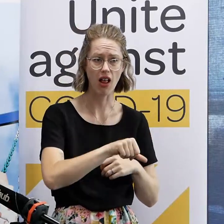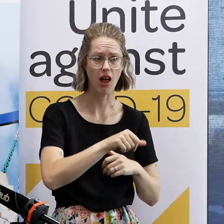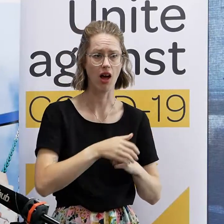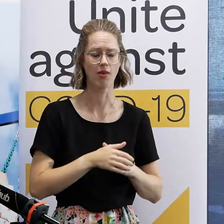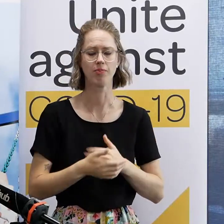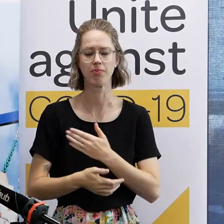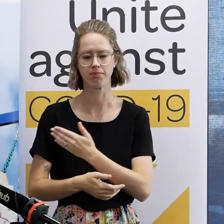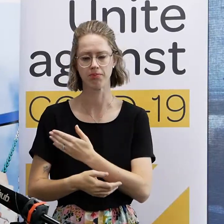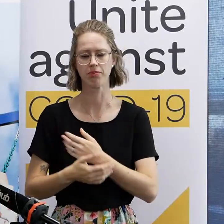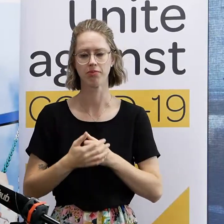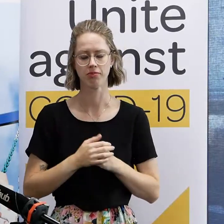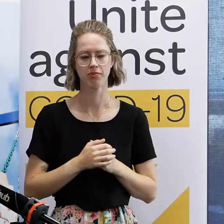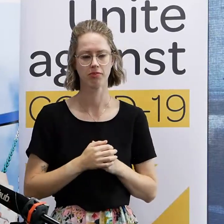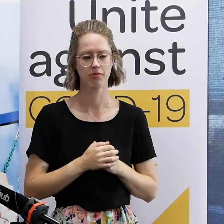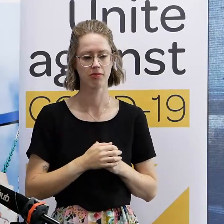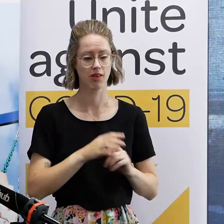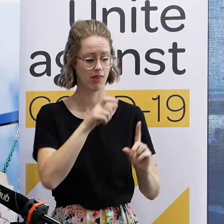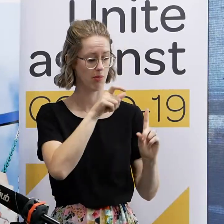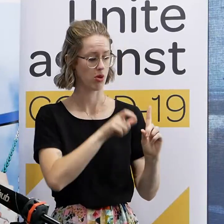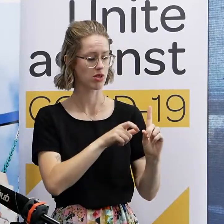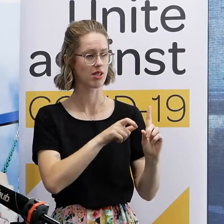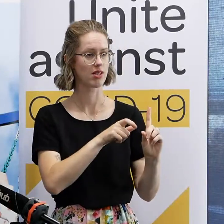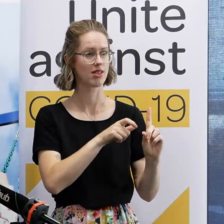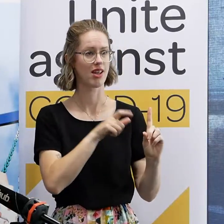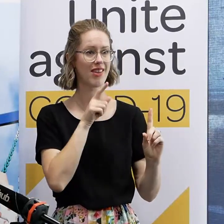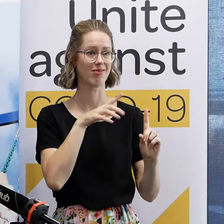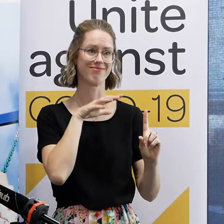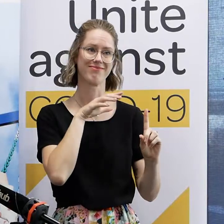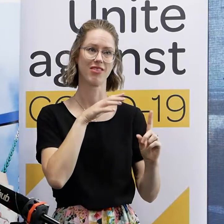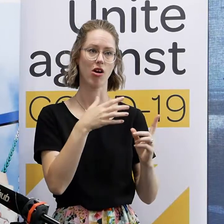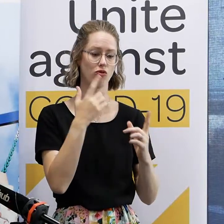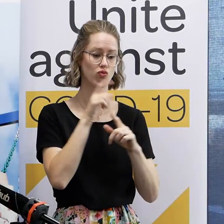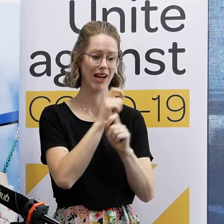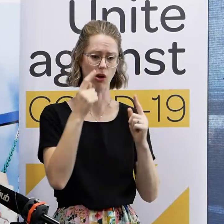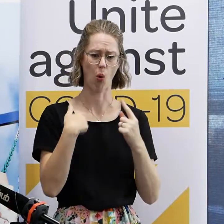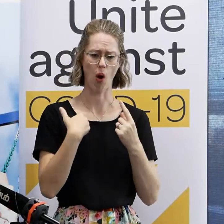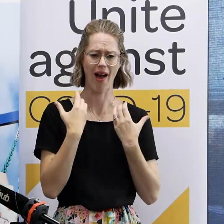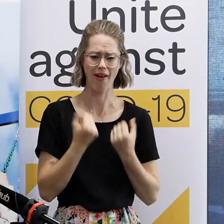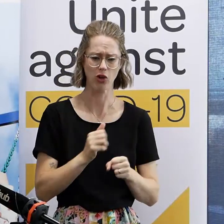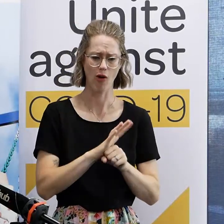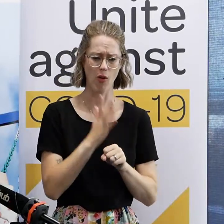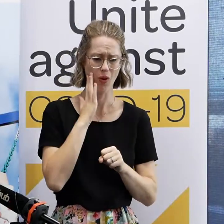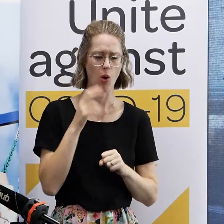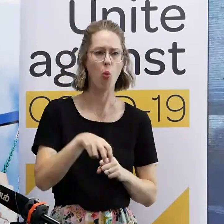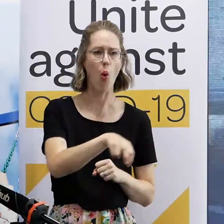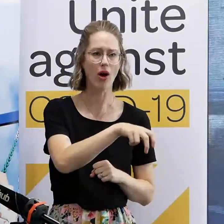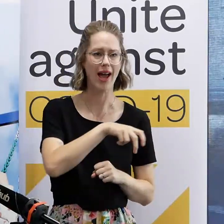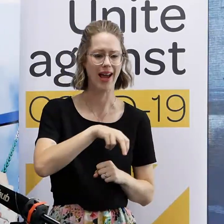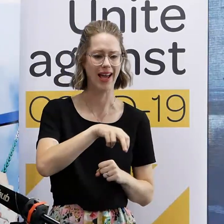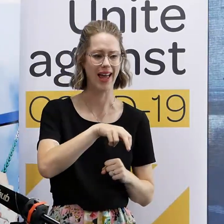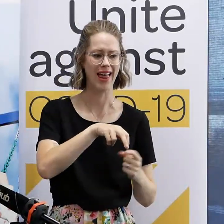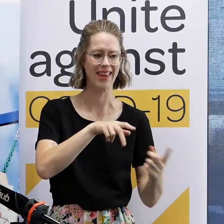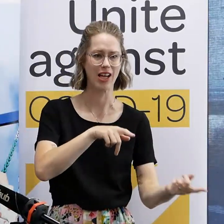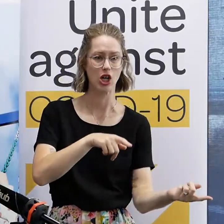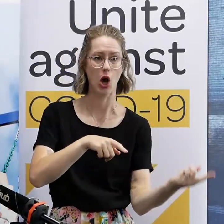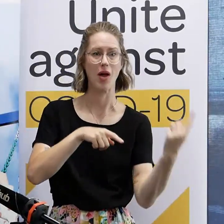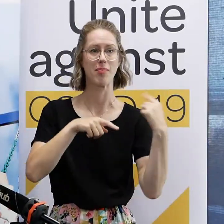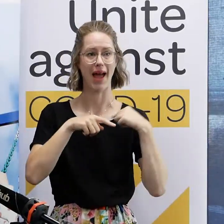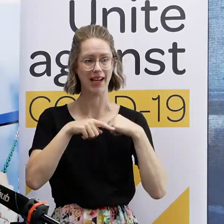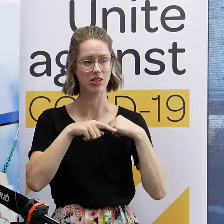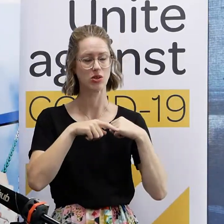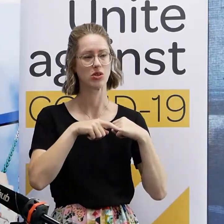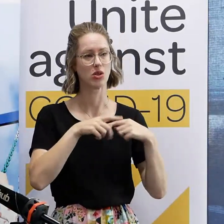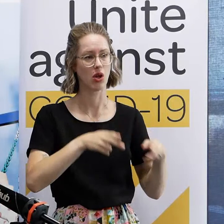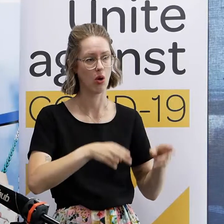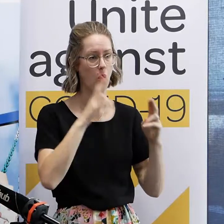the case, positive case, was found whilst they were out on the managed walk itself, and they were returning to the facility. So